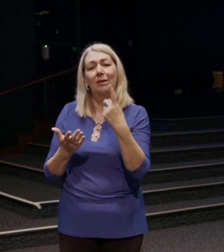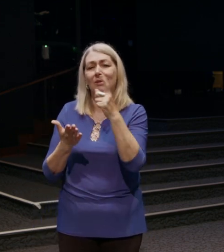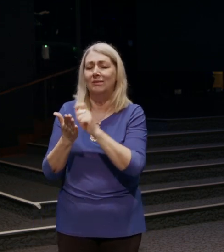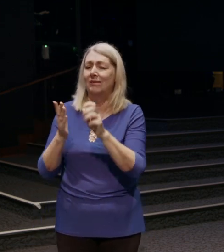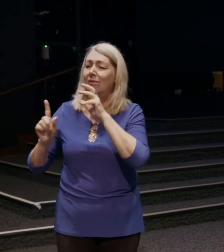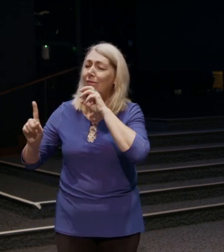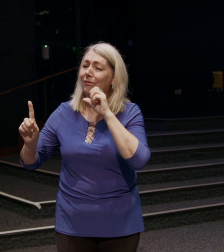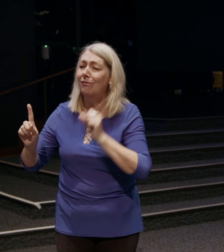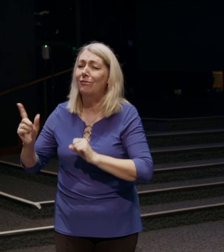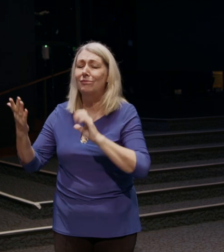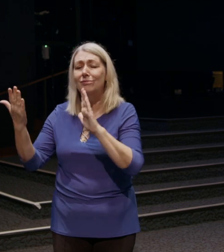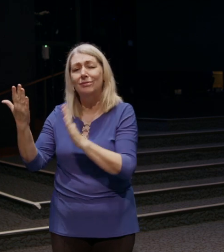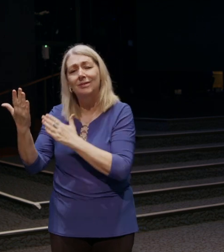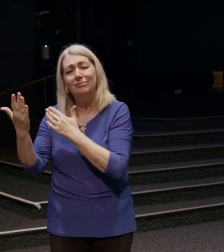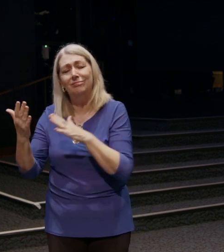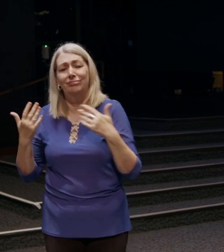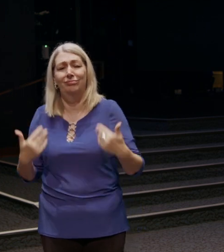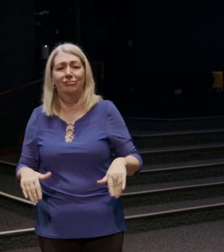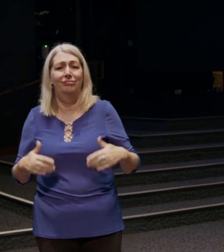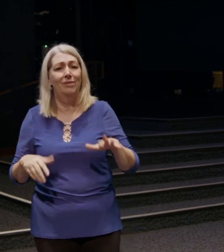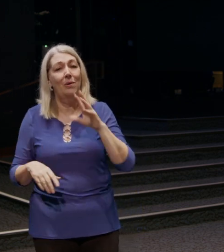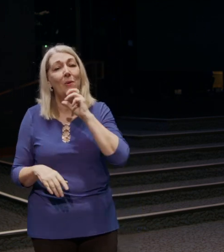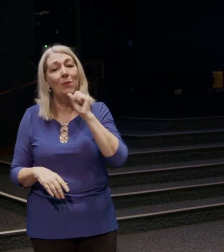old hymn, an old hymn.